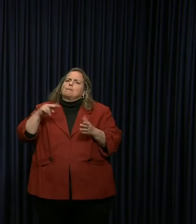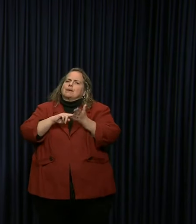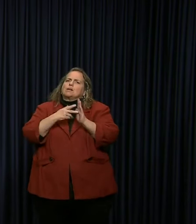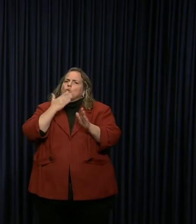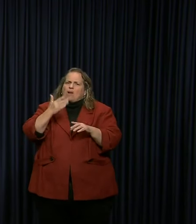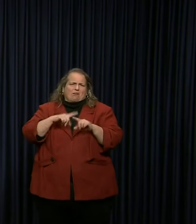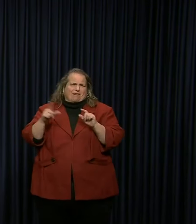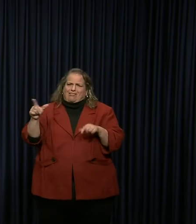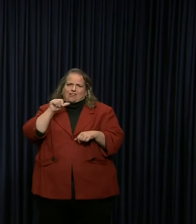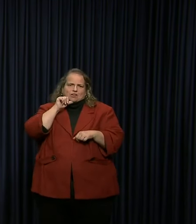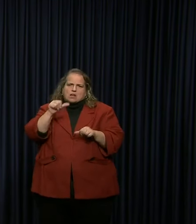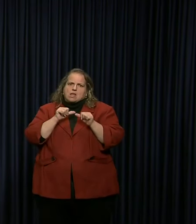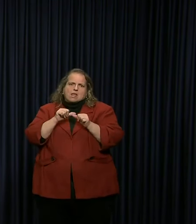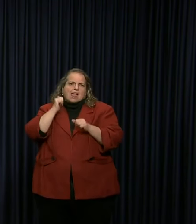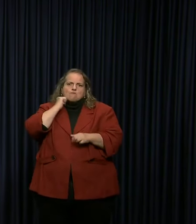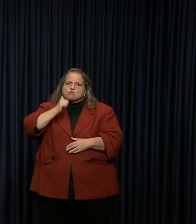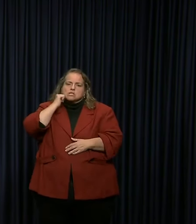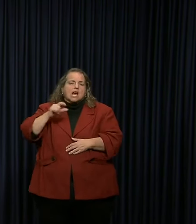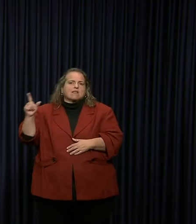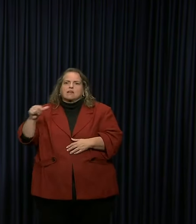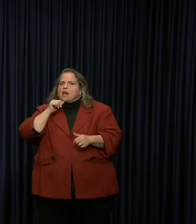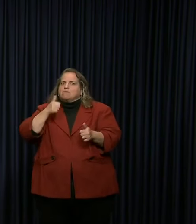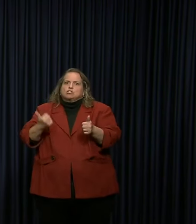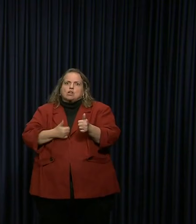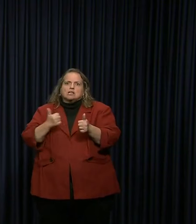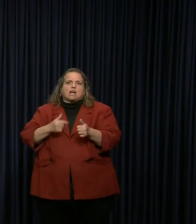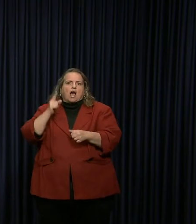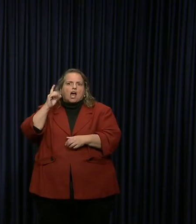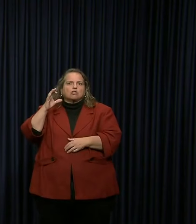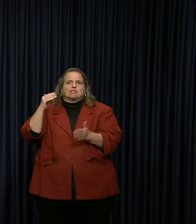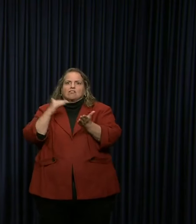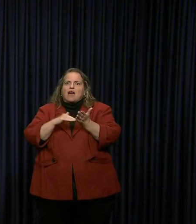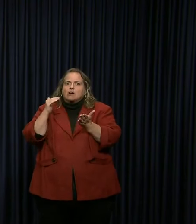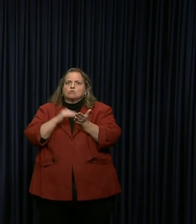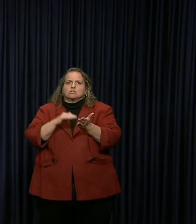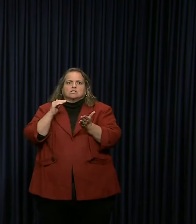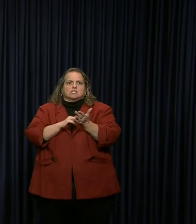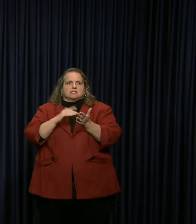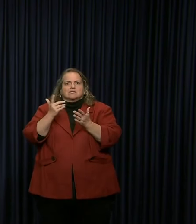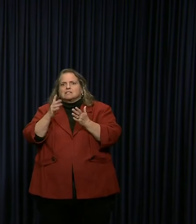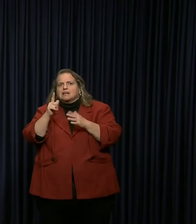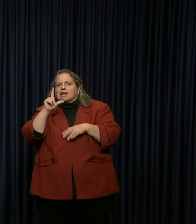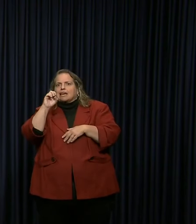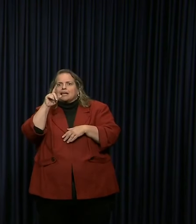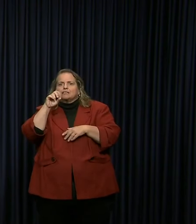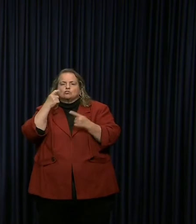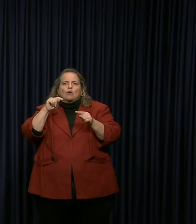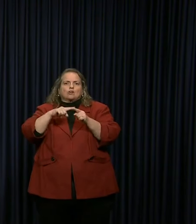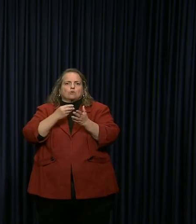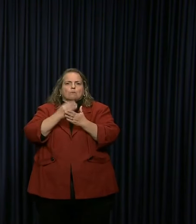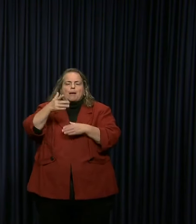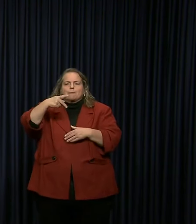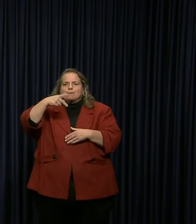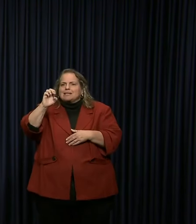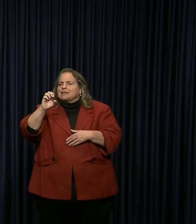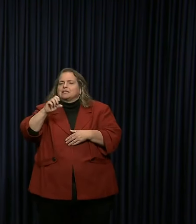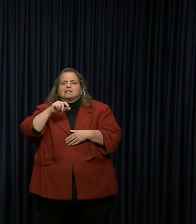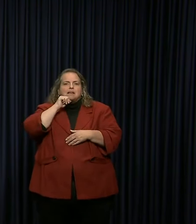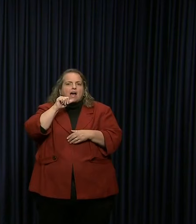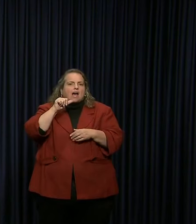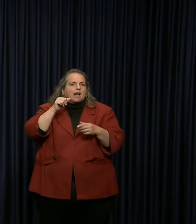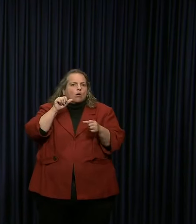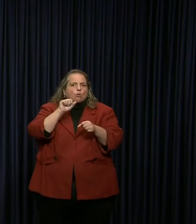They haven't run down hundreds, if not thousands, of leads on PPE that didn't turn out but got up the next day to try to do